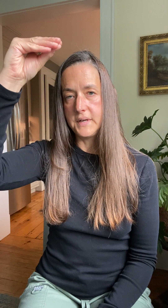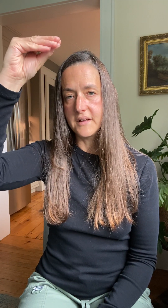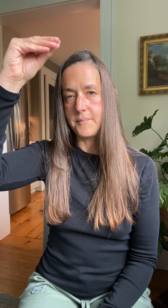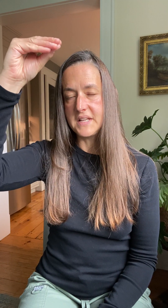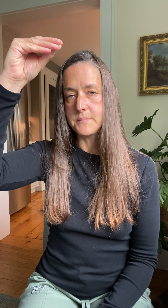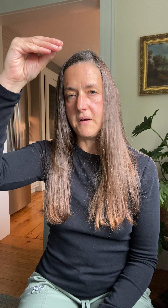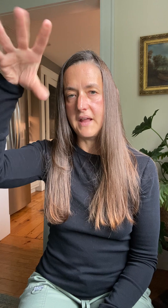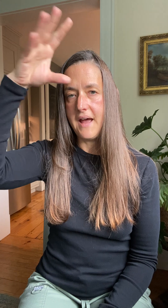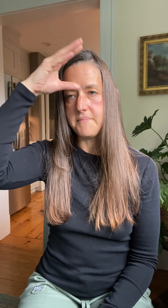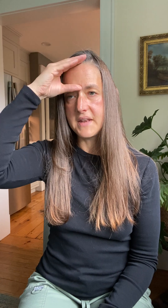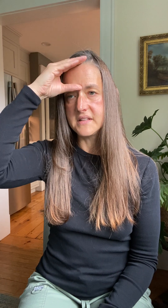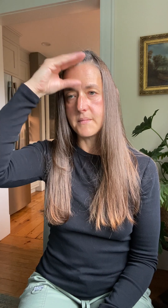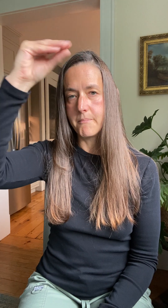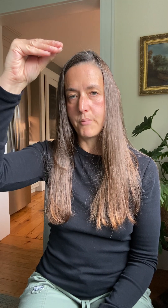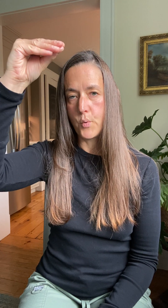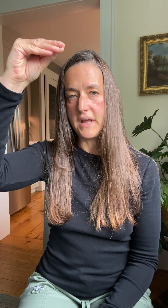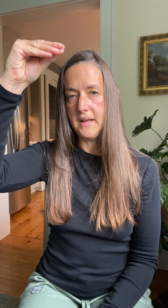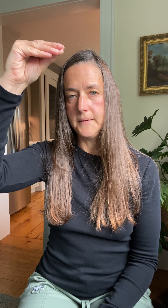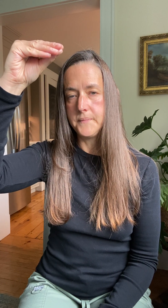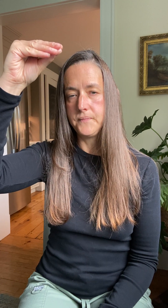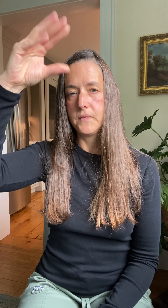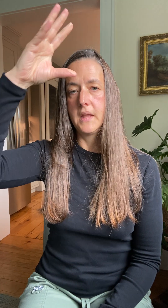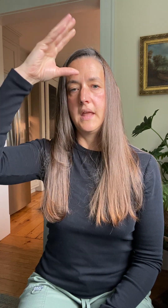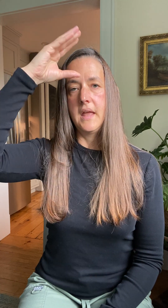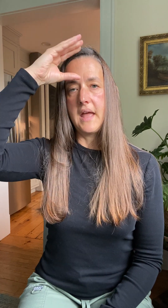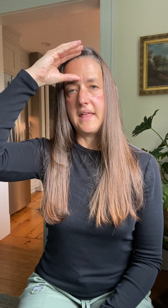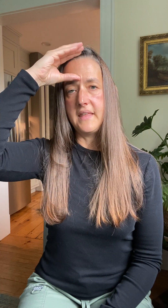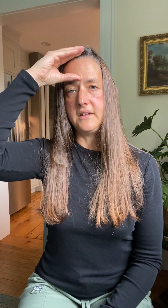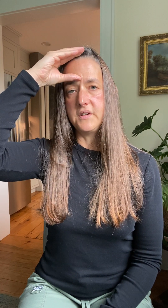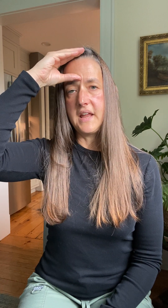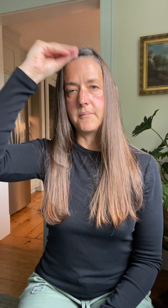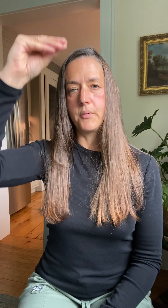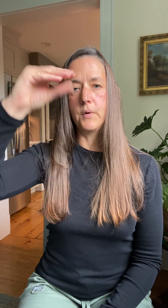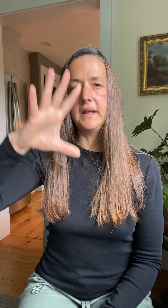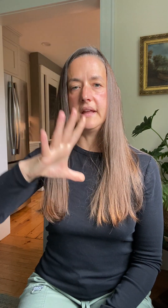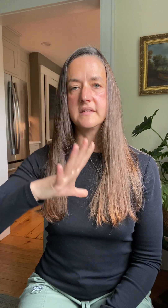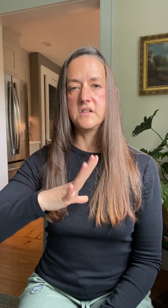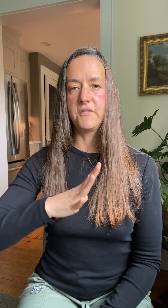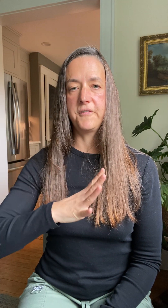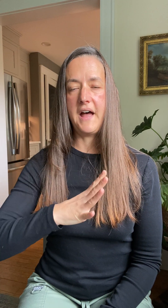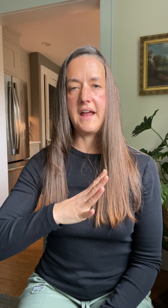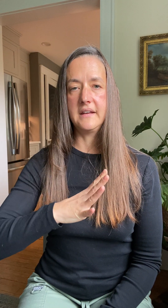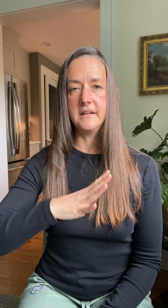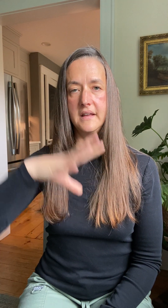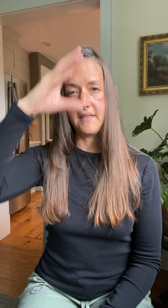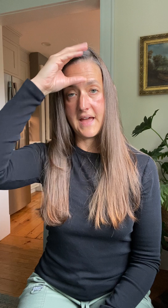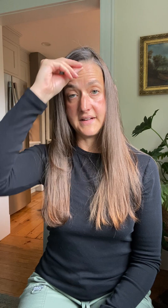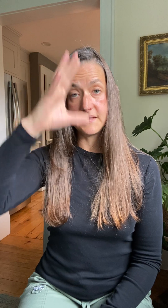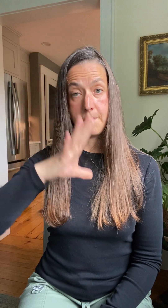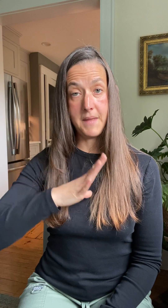a baseball cap, that is boy, and then you take boy to fine, and that is